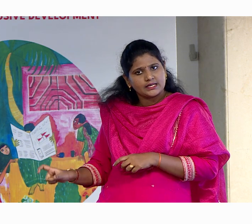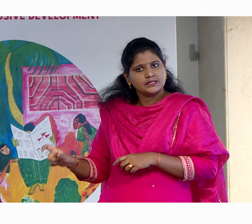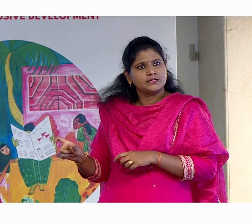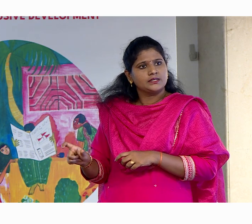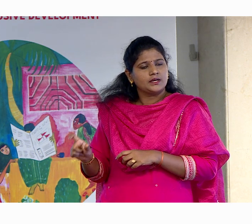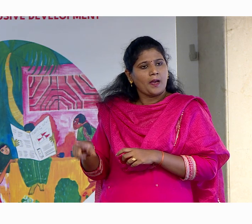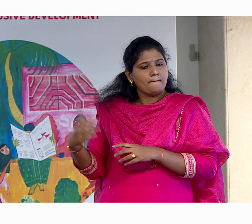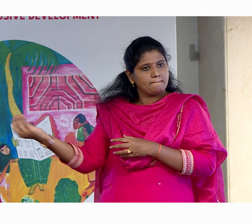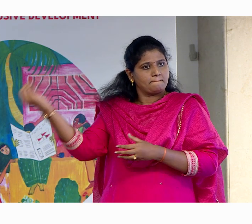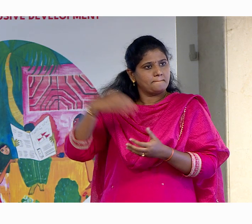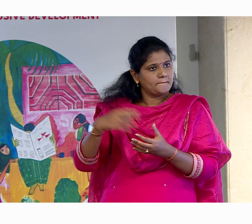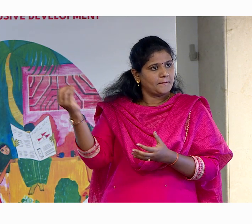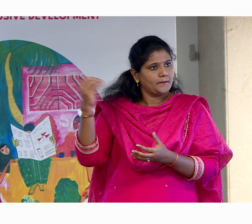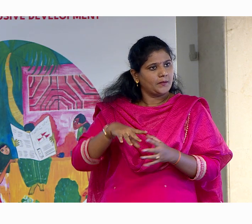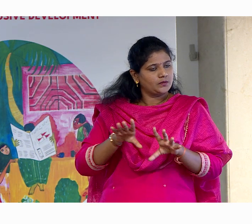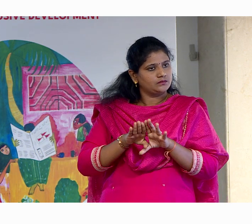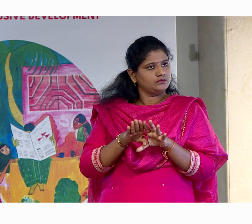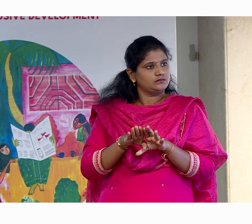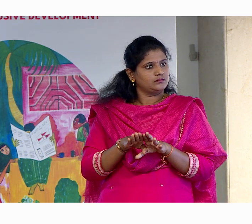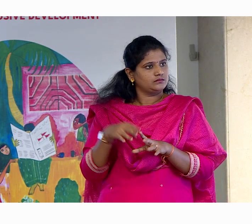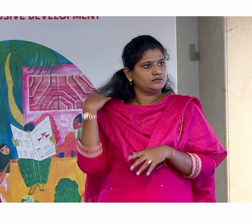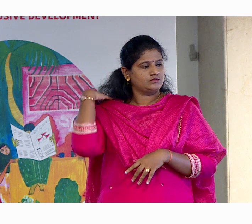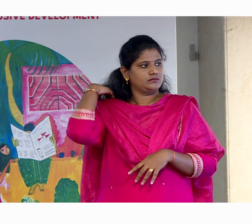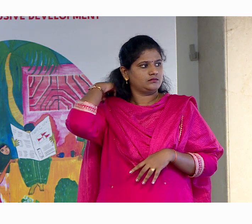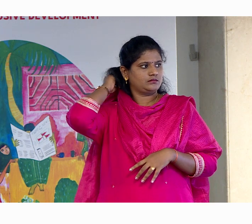ball into the